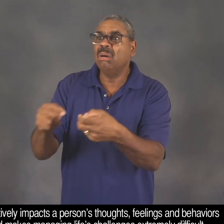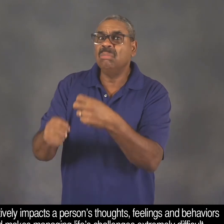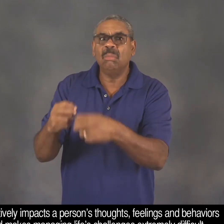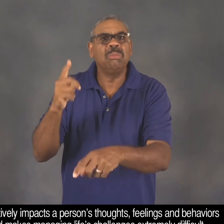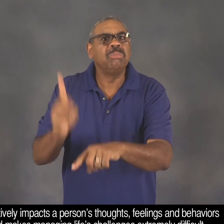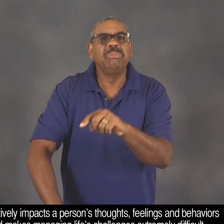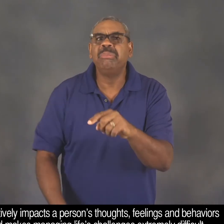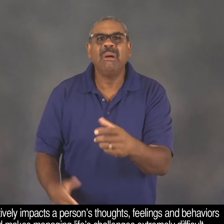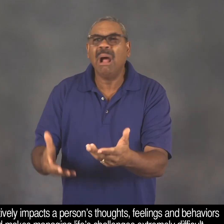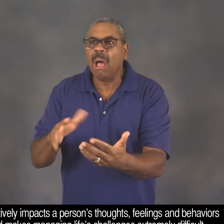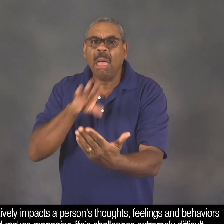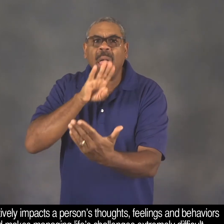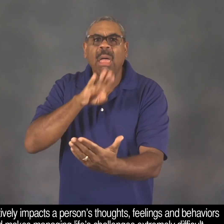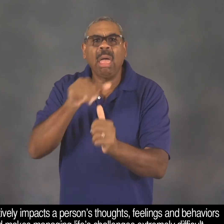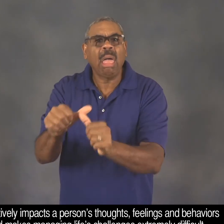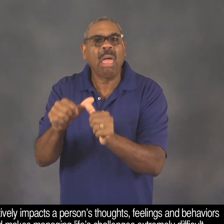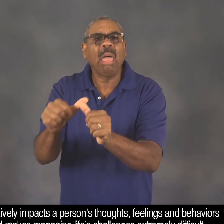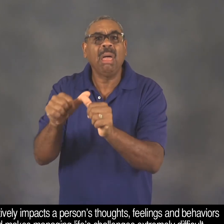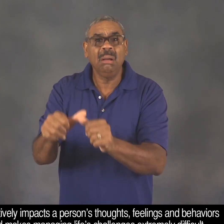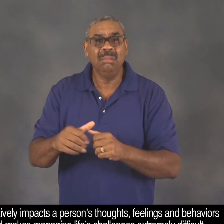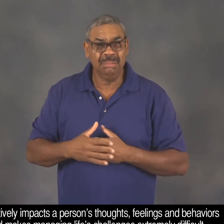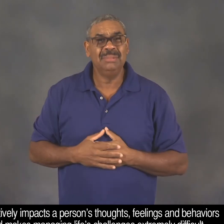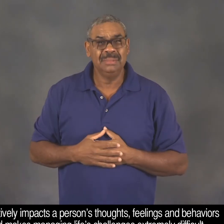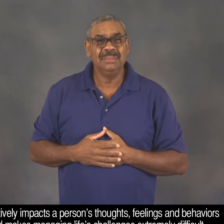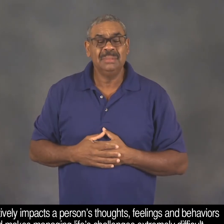life's challenges extremely difficult.